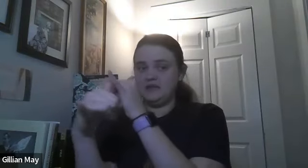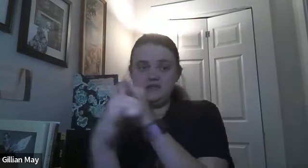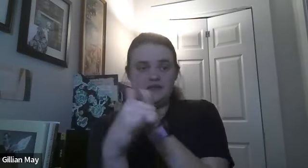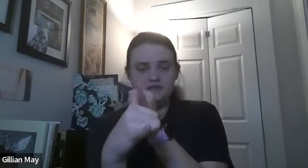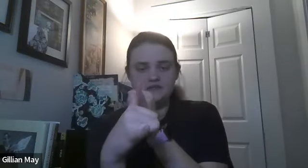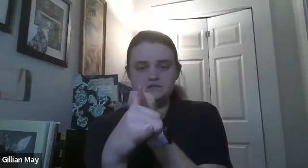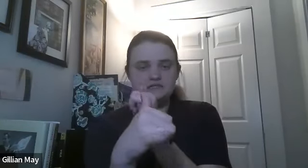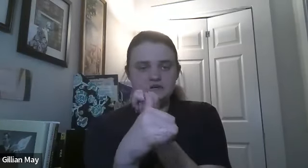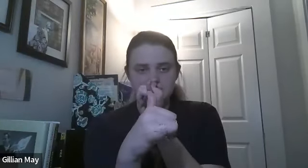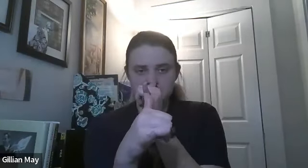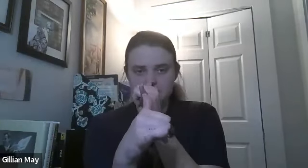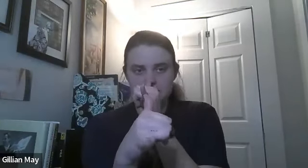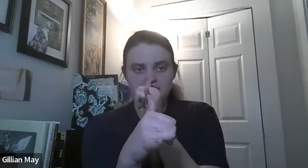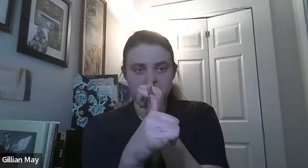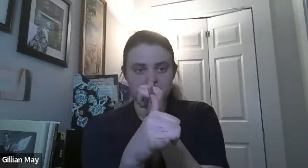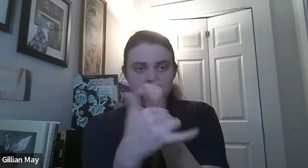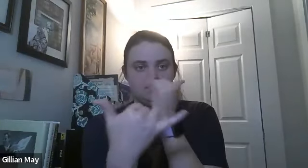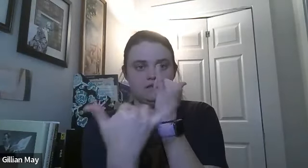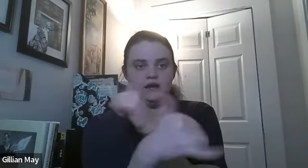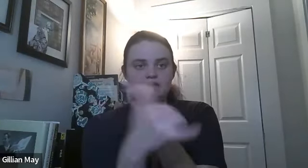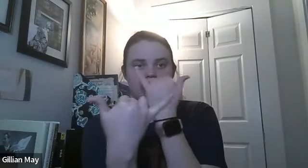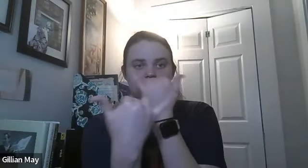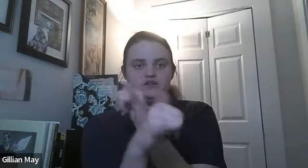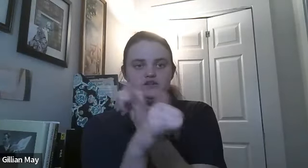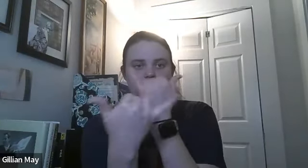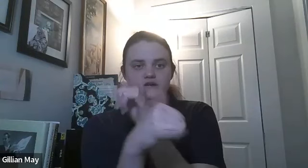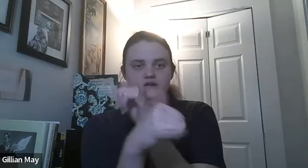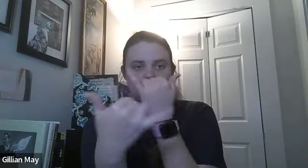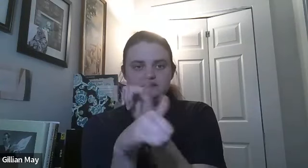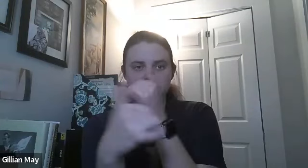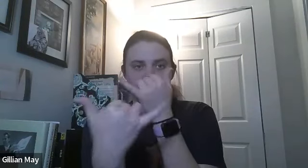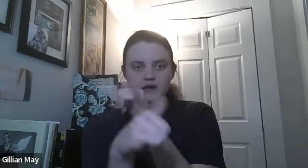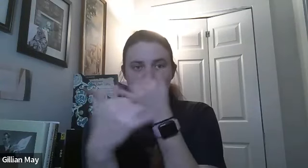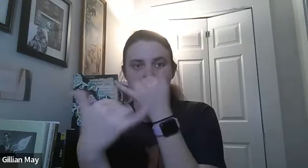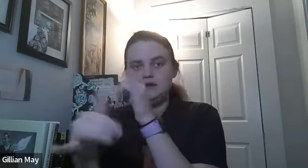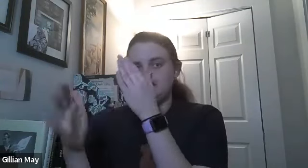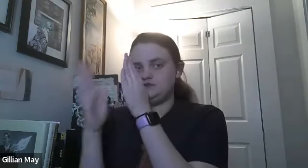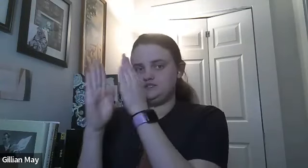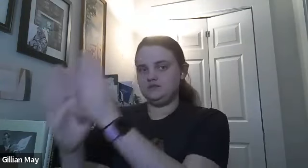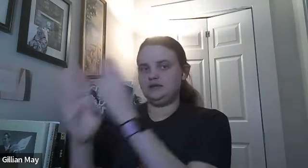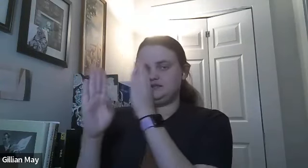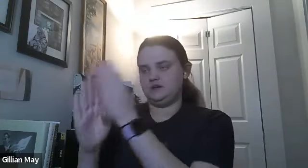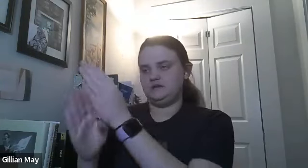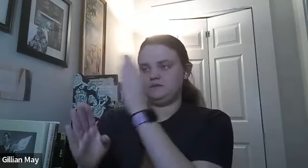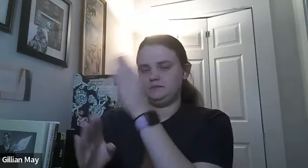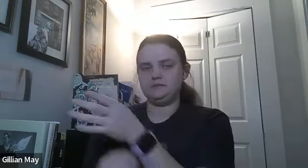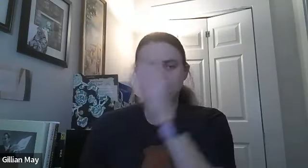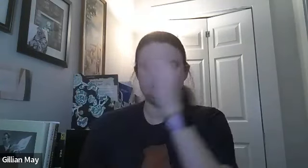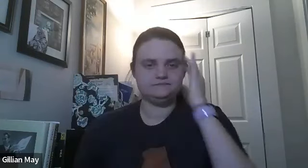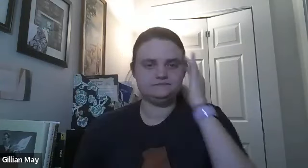And like this one is like I have it straight in a line and then they just alternate their bouncing. Yeah. But they're still like straight in front of me.